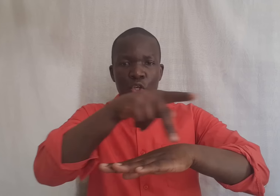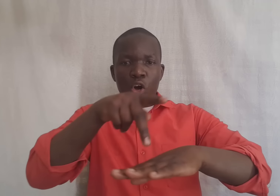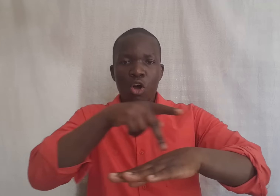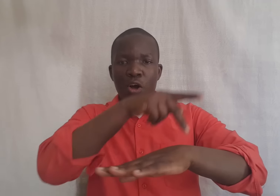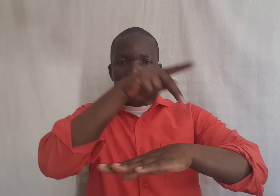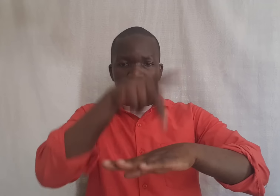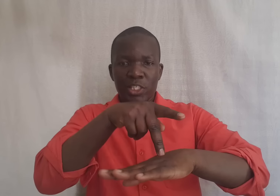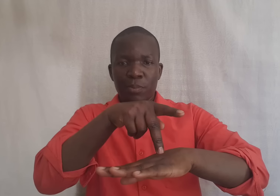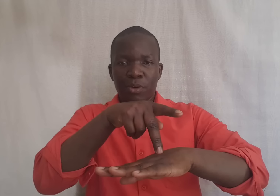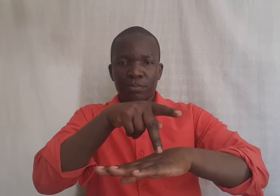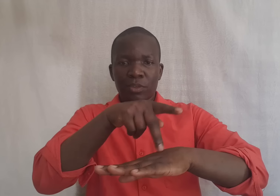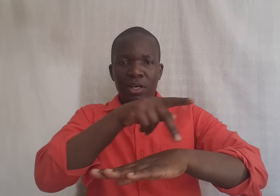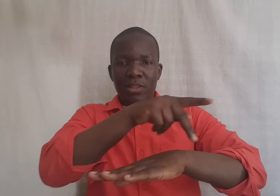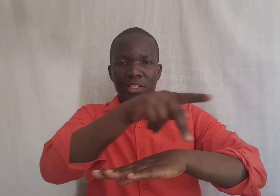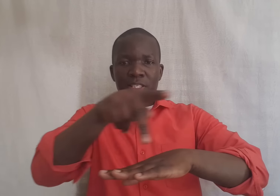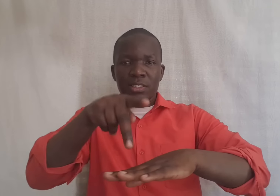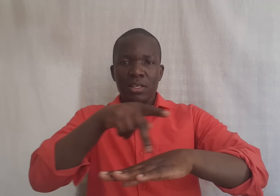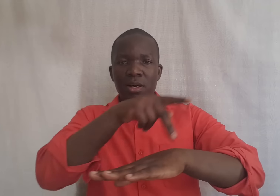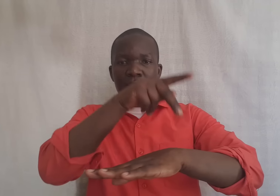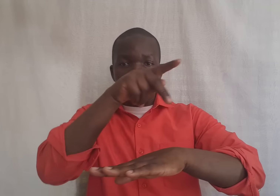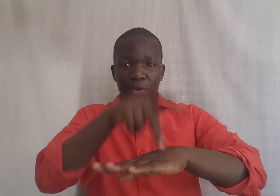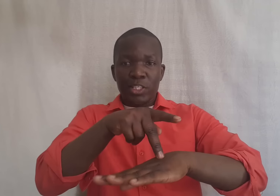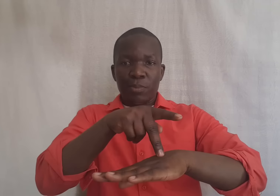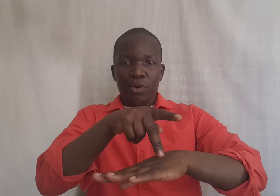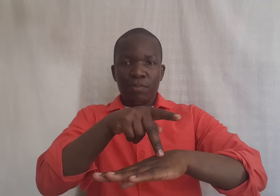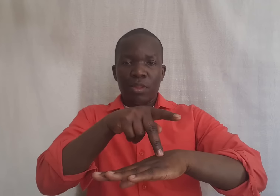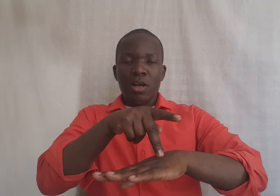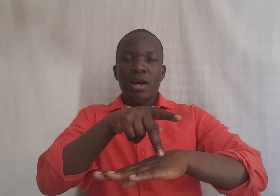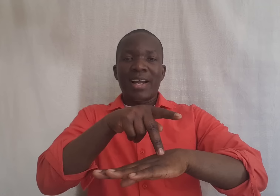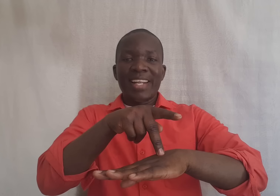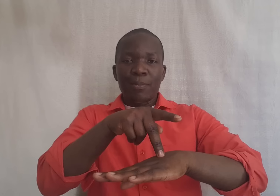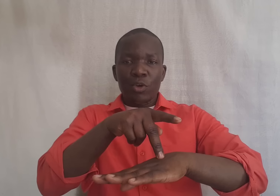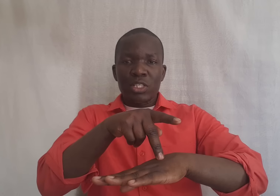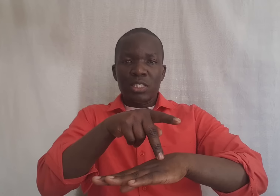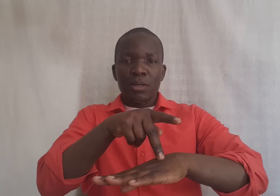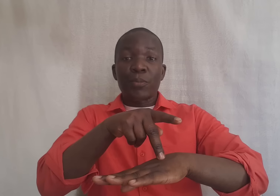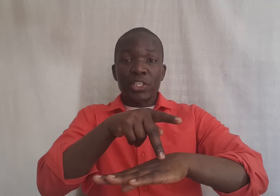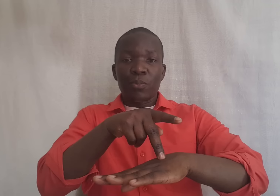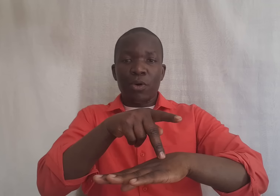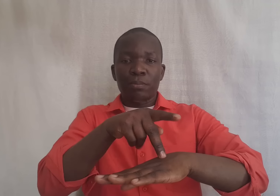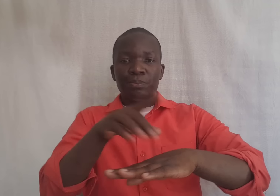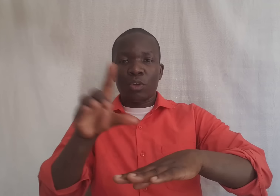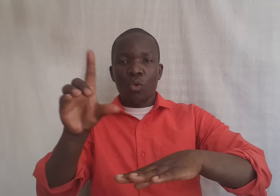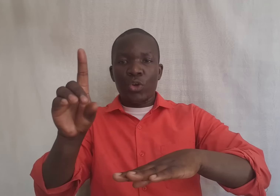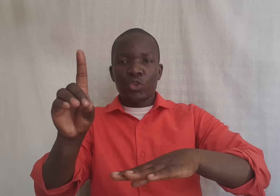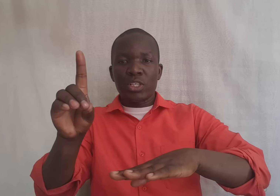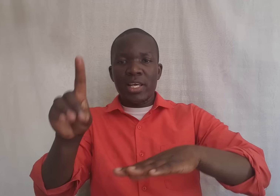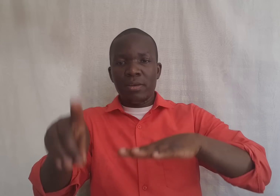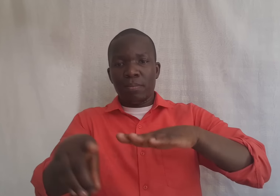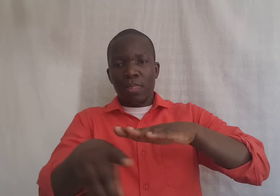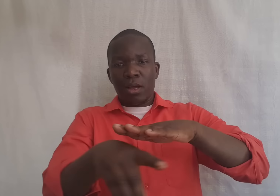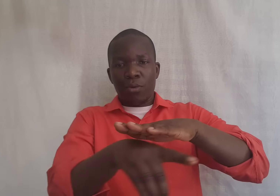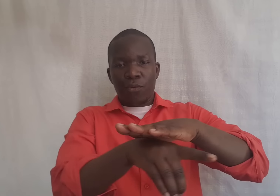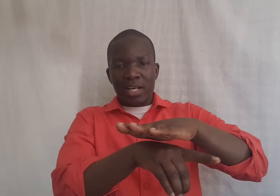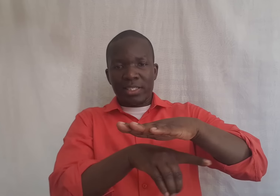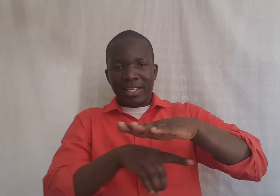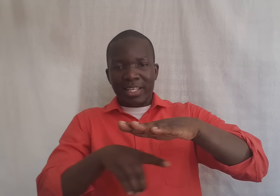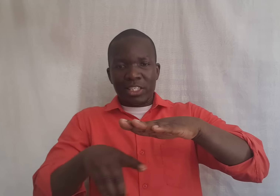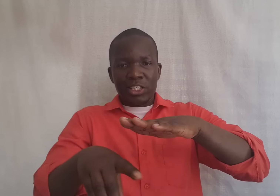So principal. This is the principal. Deputy principal. We use D. First, this is D